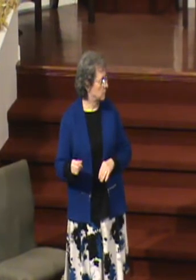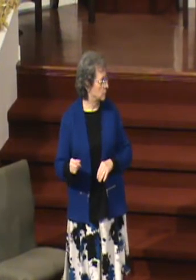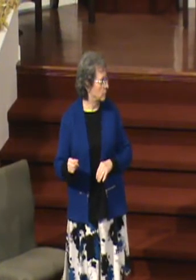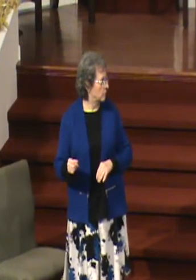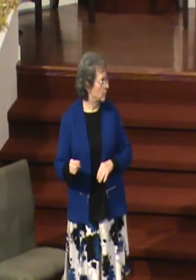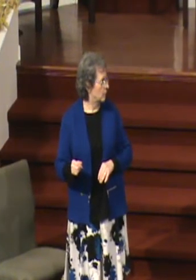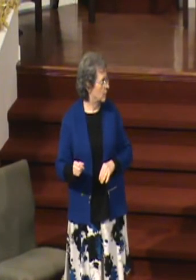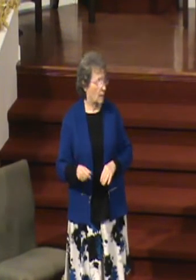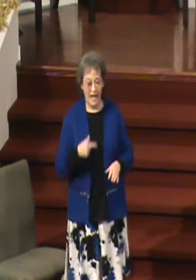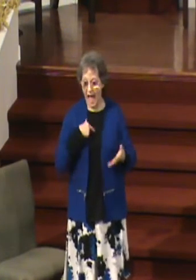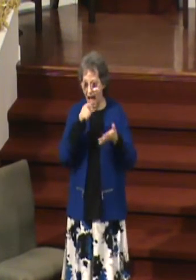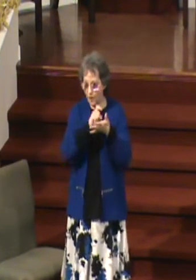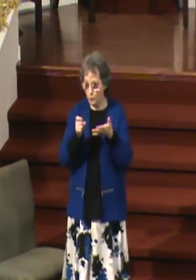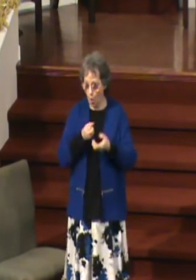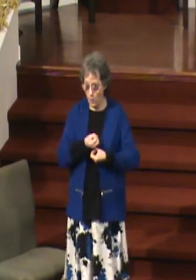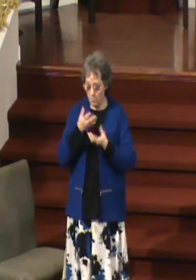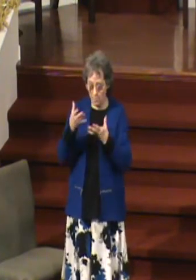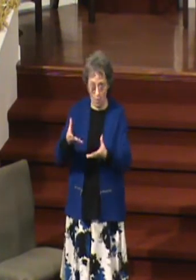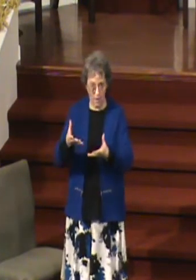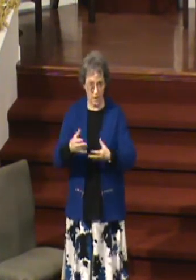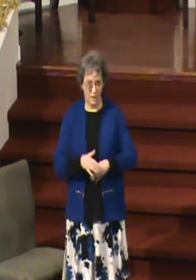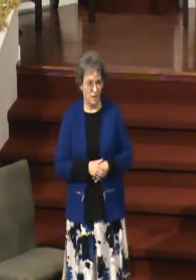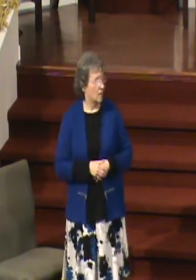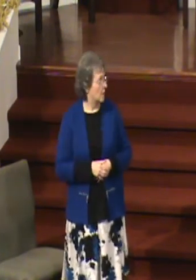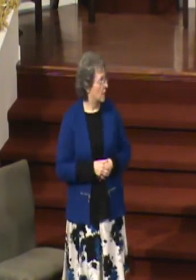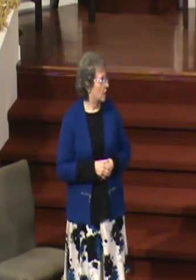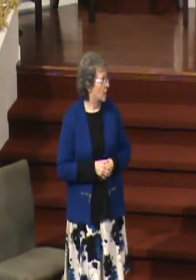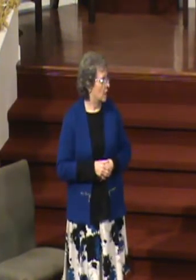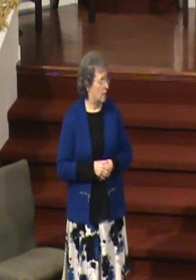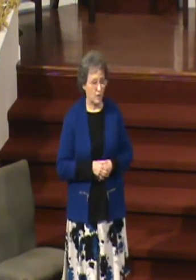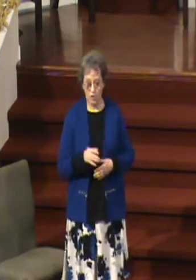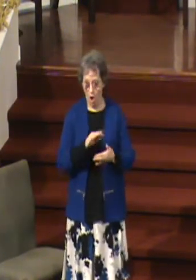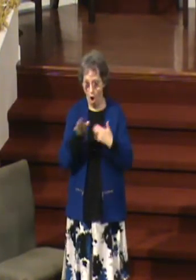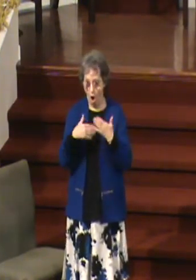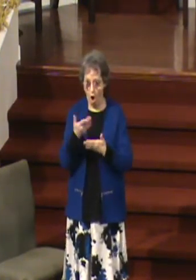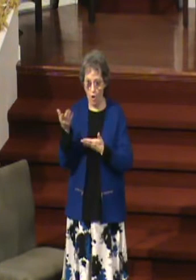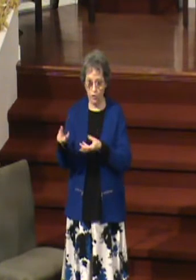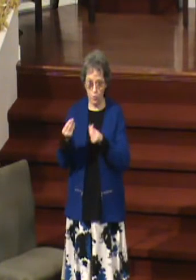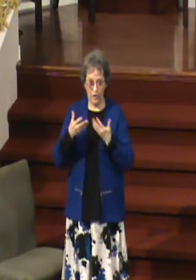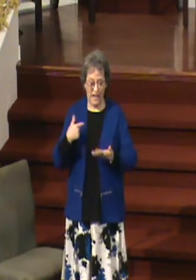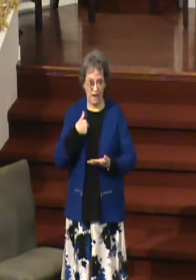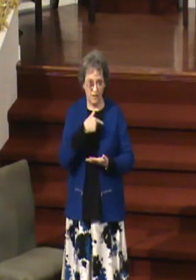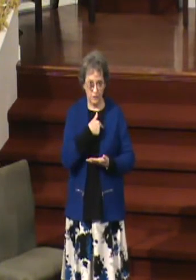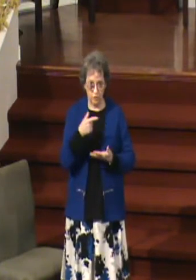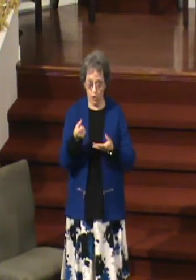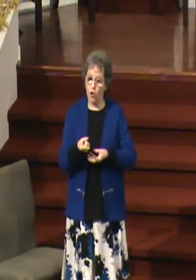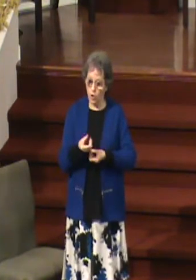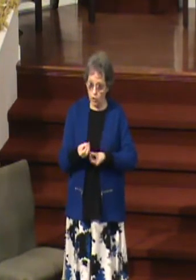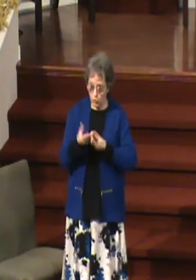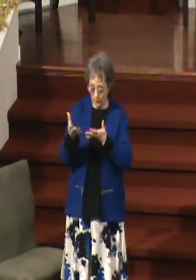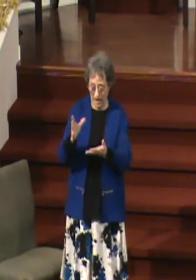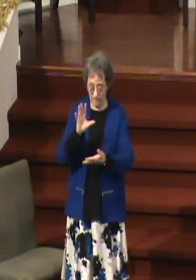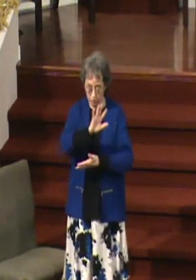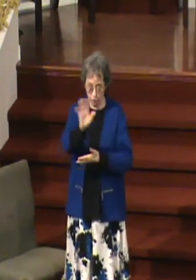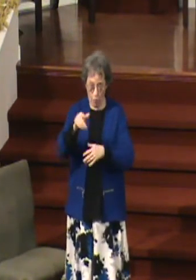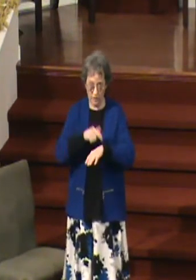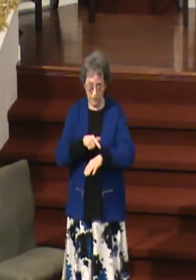I wrote a poem, and it's called You Gave Us. You gave us your time, you gave us your